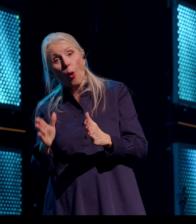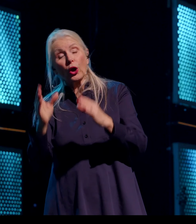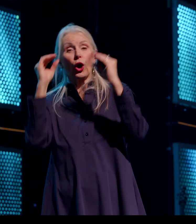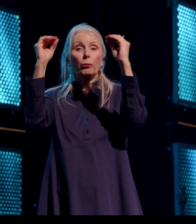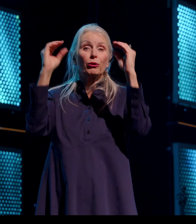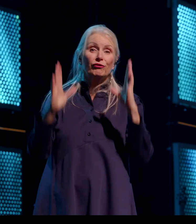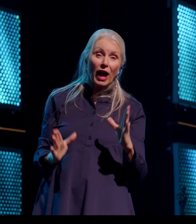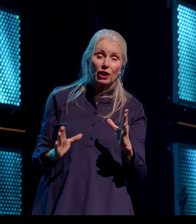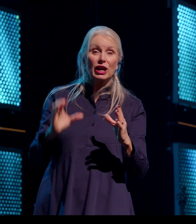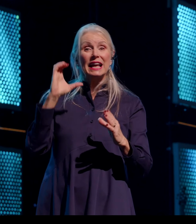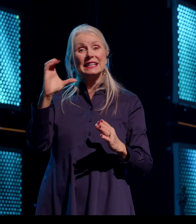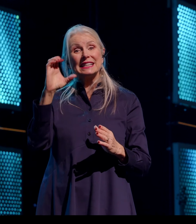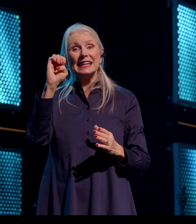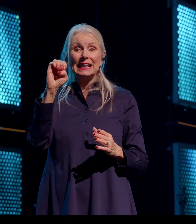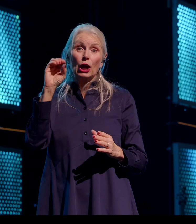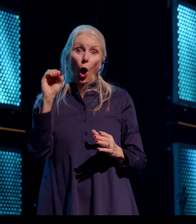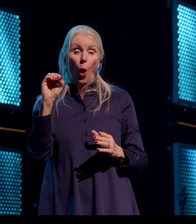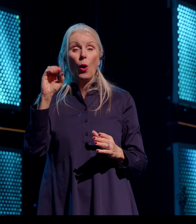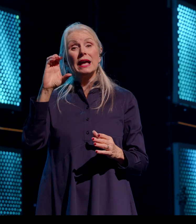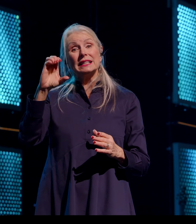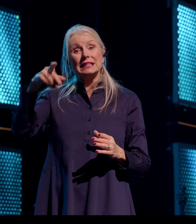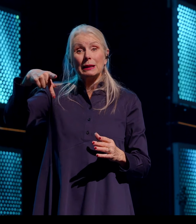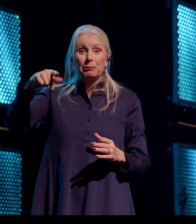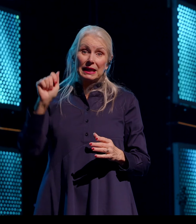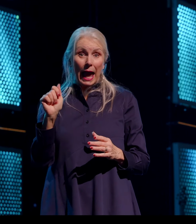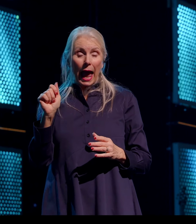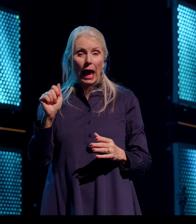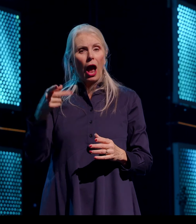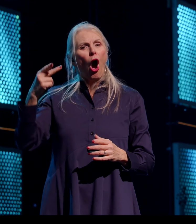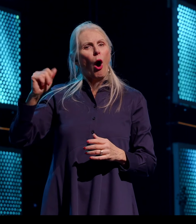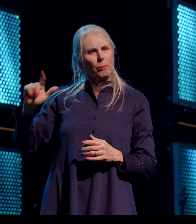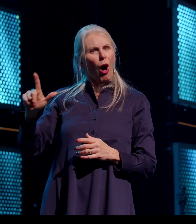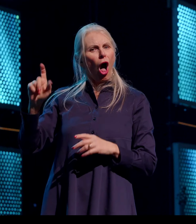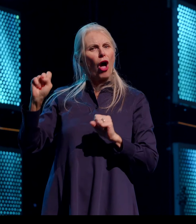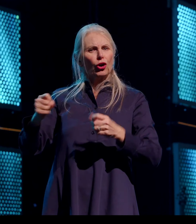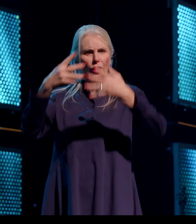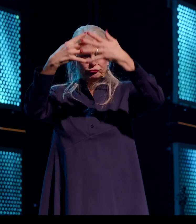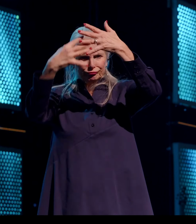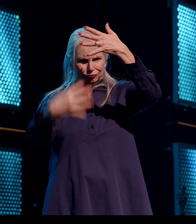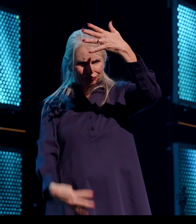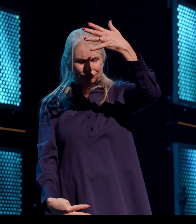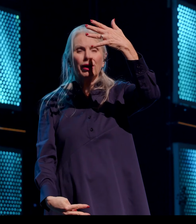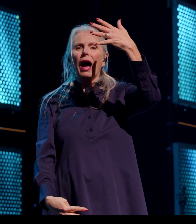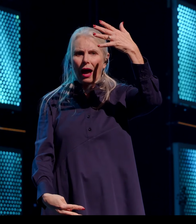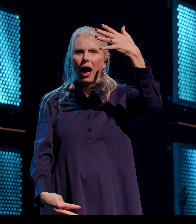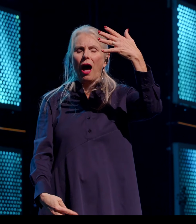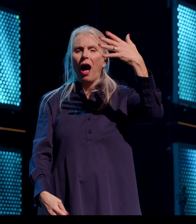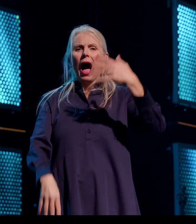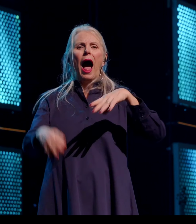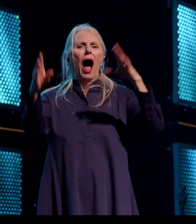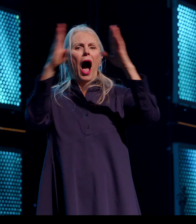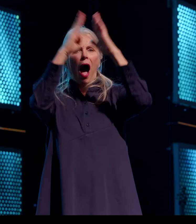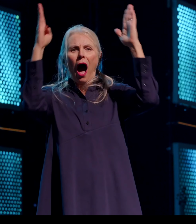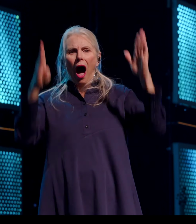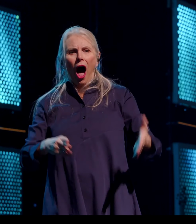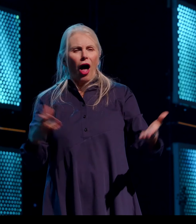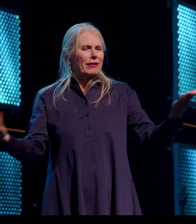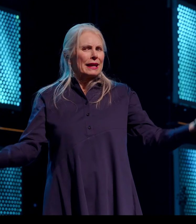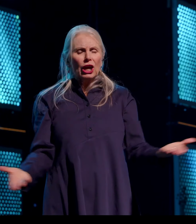professor, CEO, CPA. Paul could have walked around being like, Paul in the house, apostle of